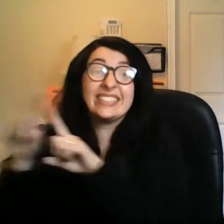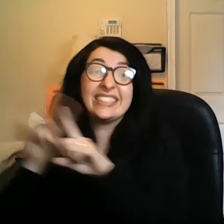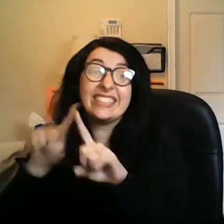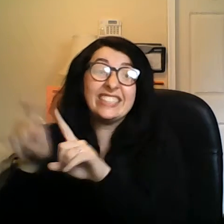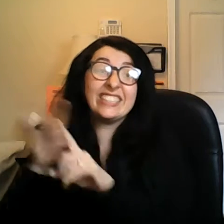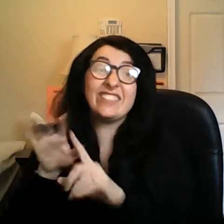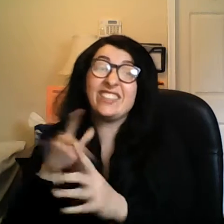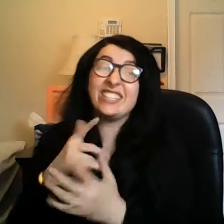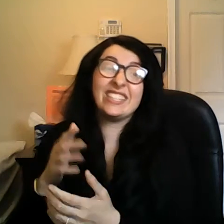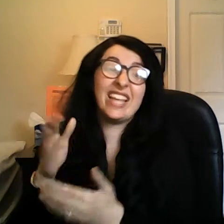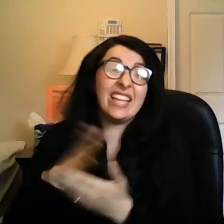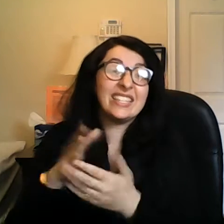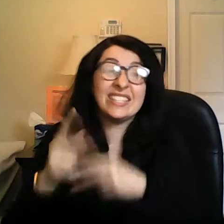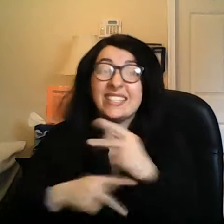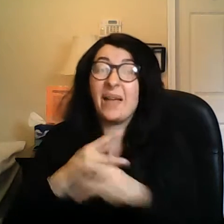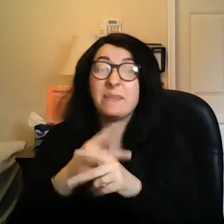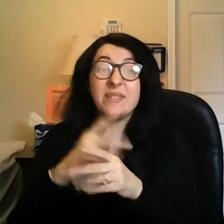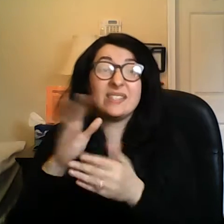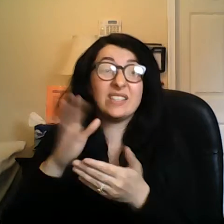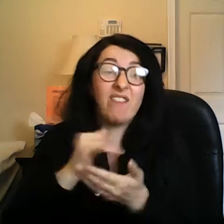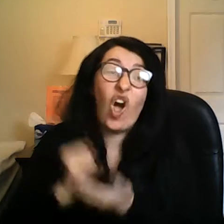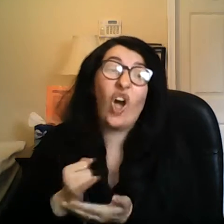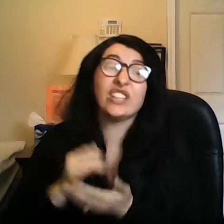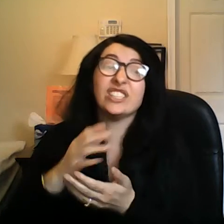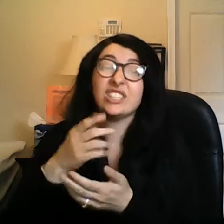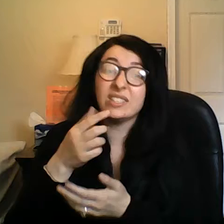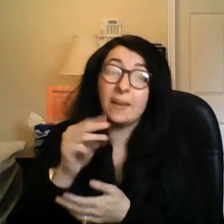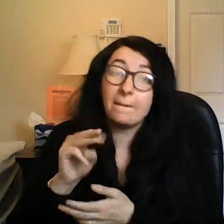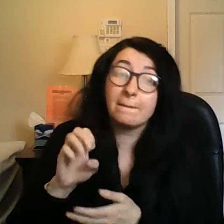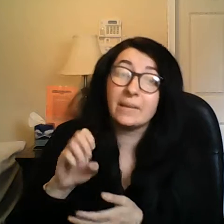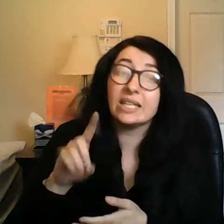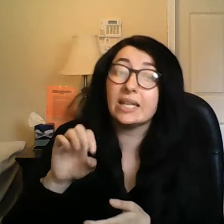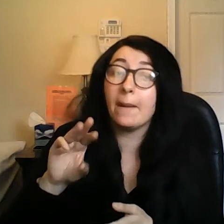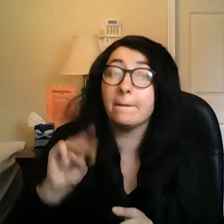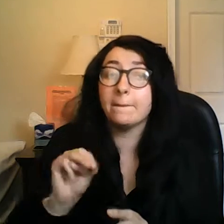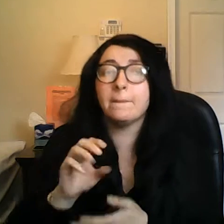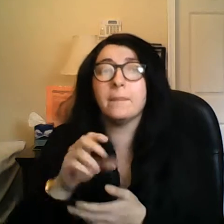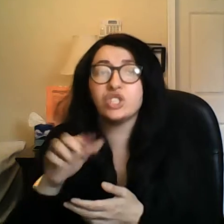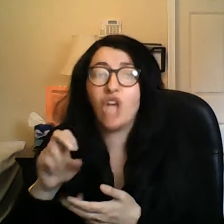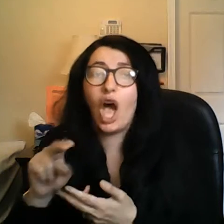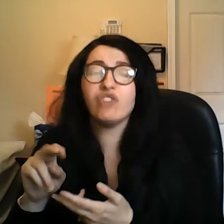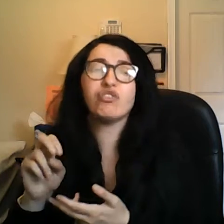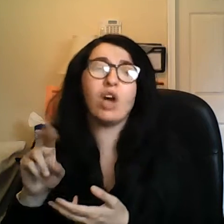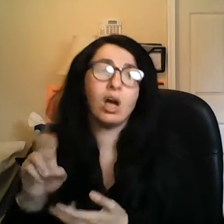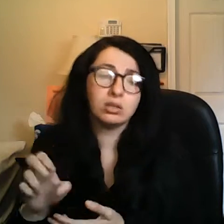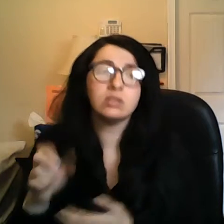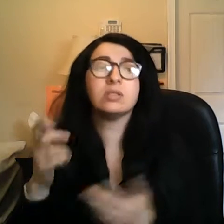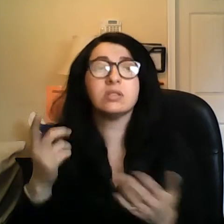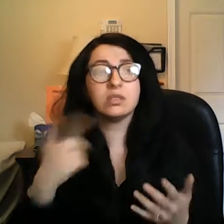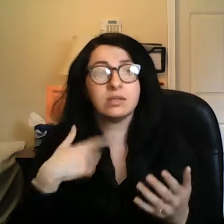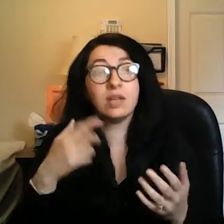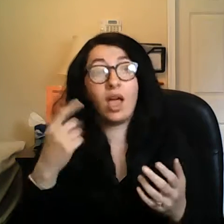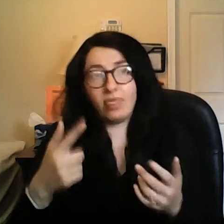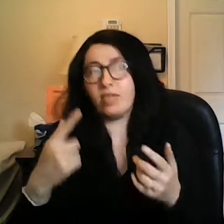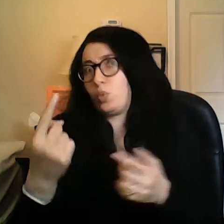genres. A great example of this is a website called Skillshare, and I've collaborated with them before. I truly